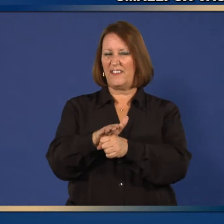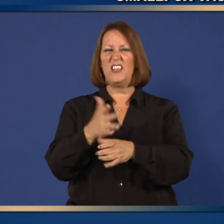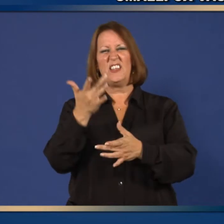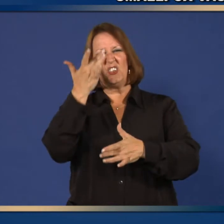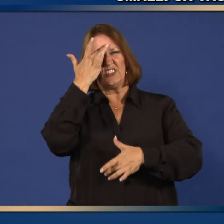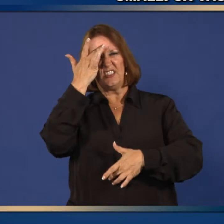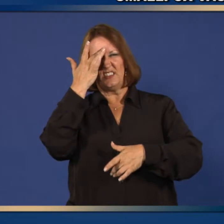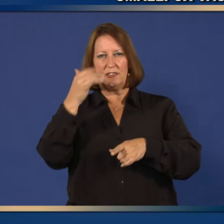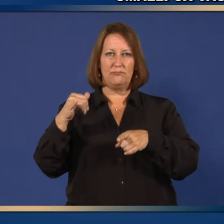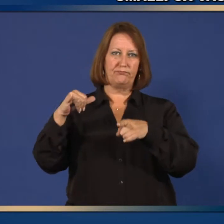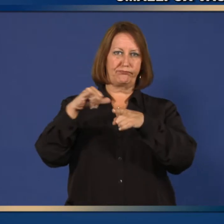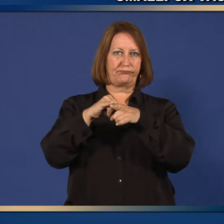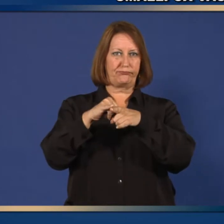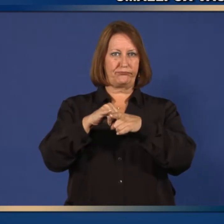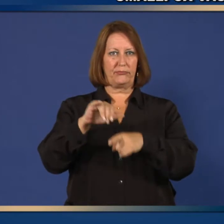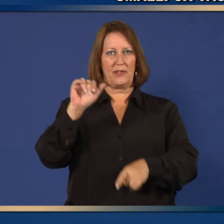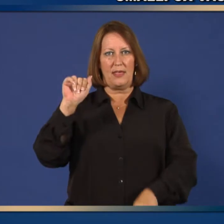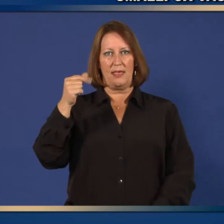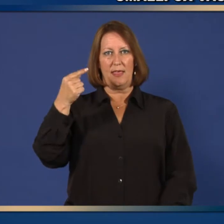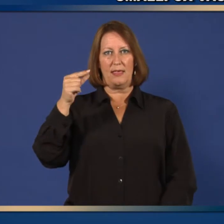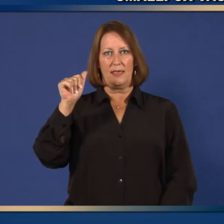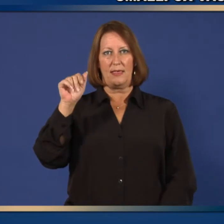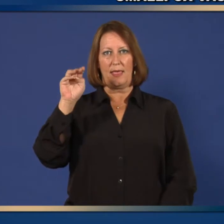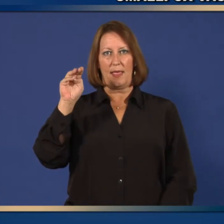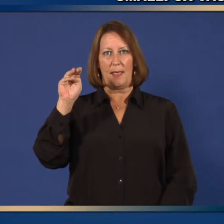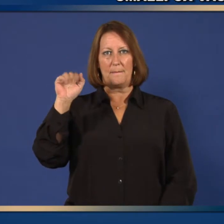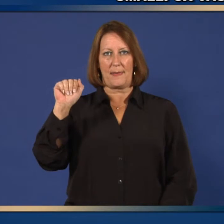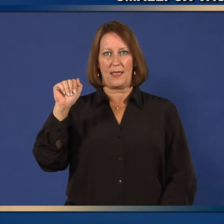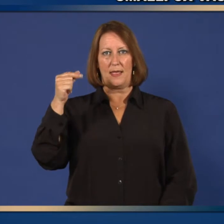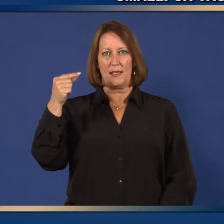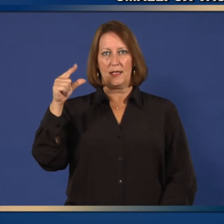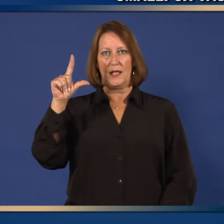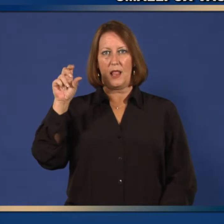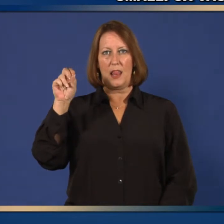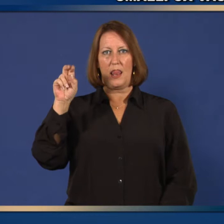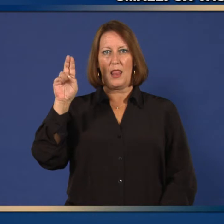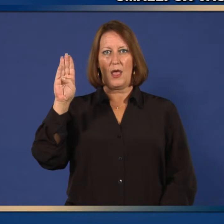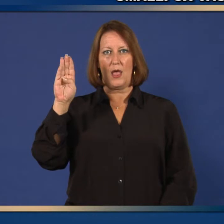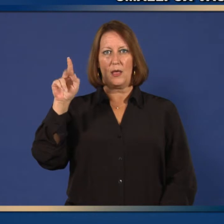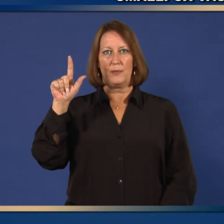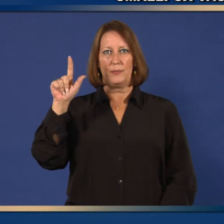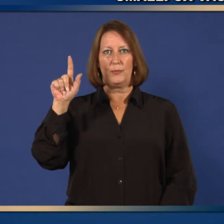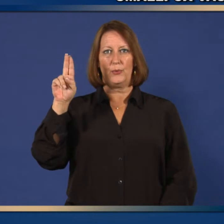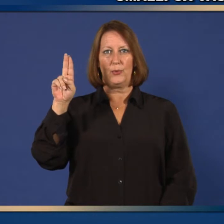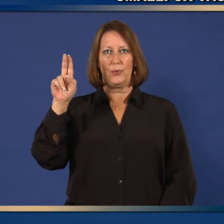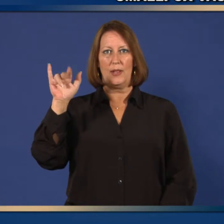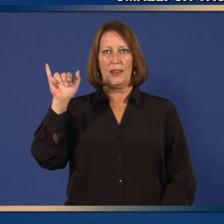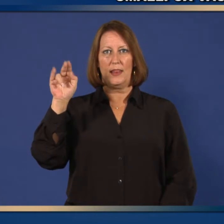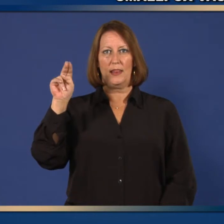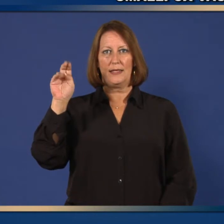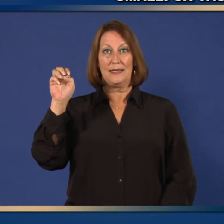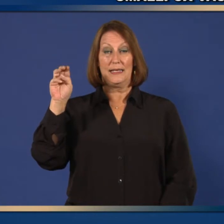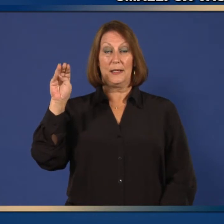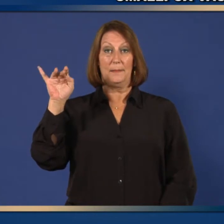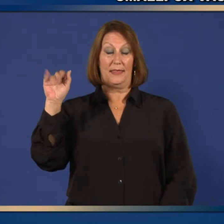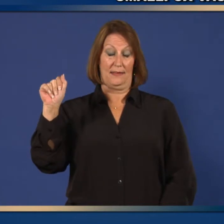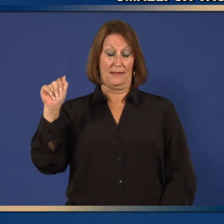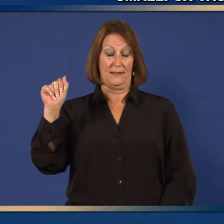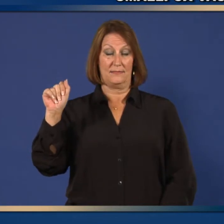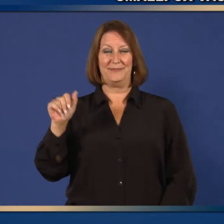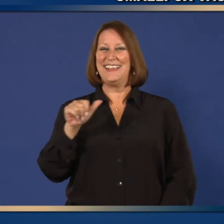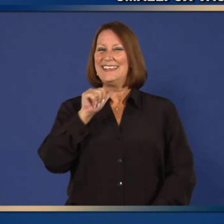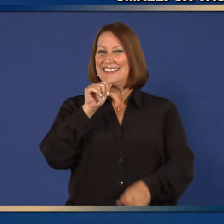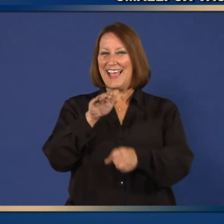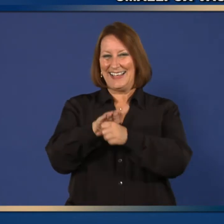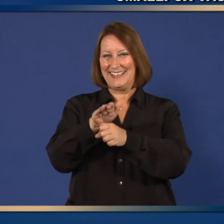agammaglobulinemia or lack of normal antibodies, or other diseases that